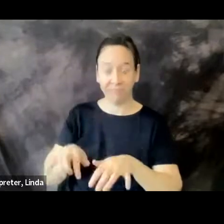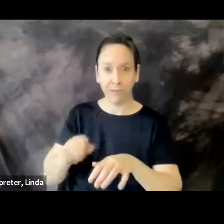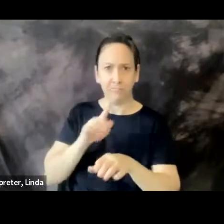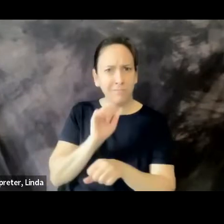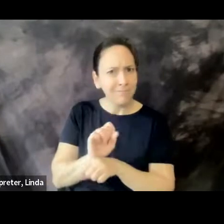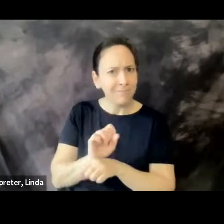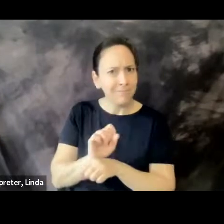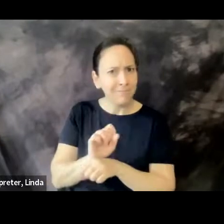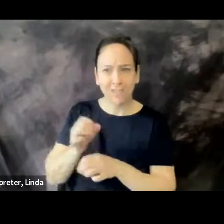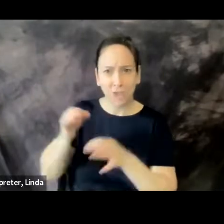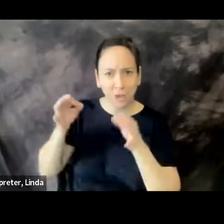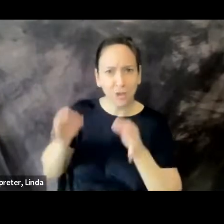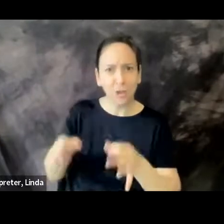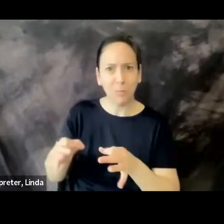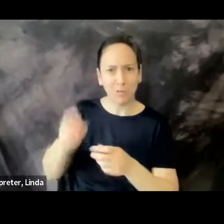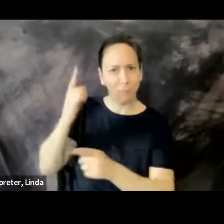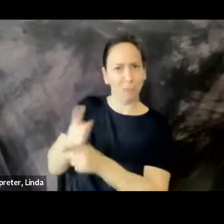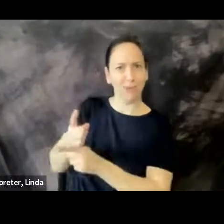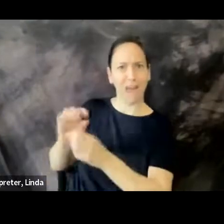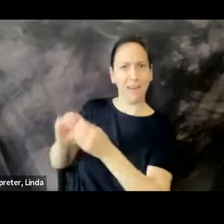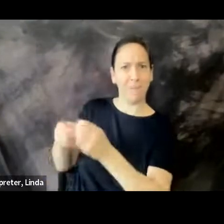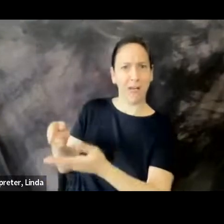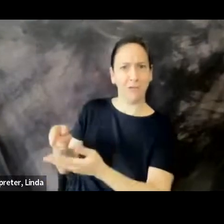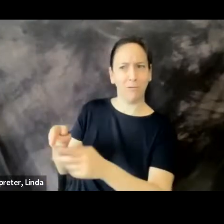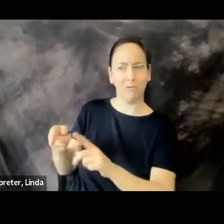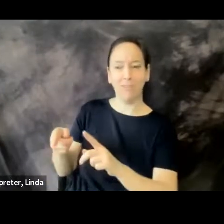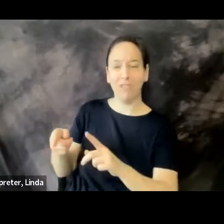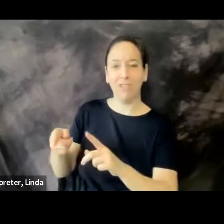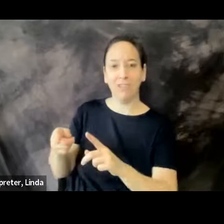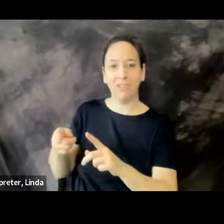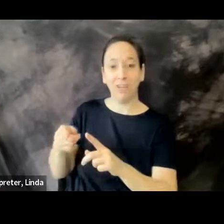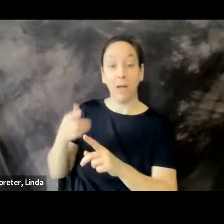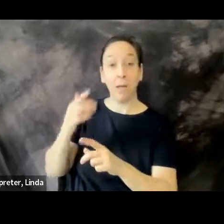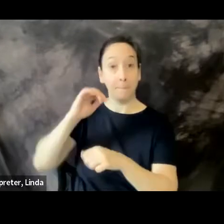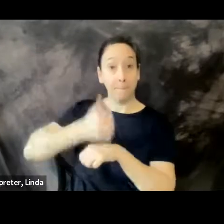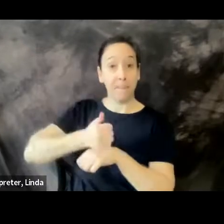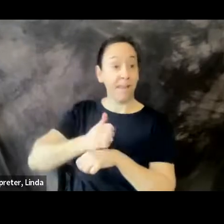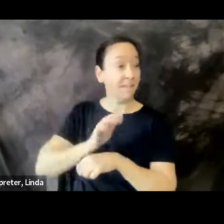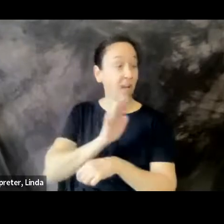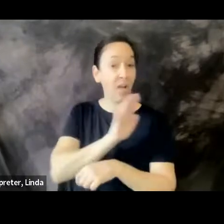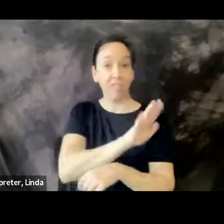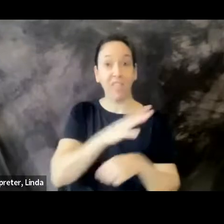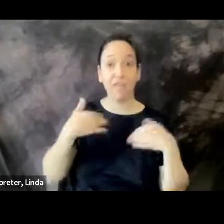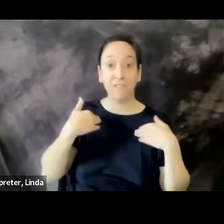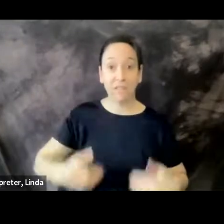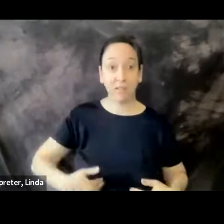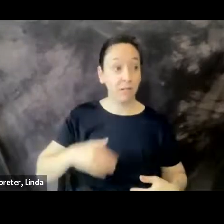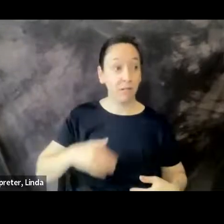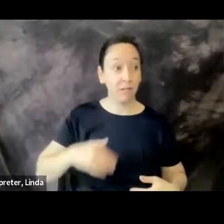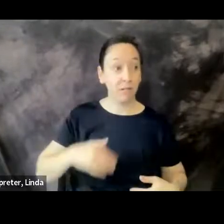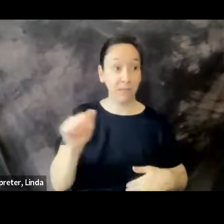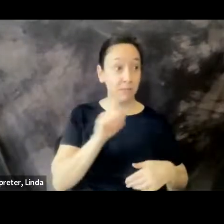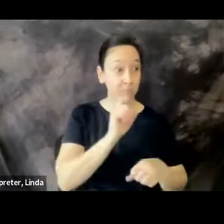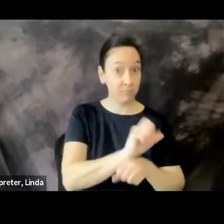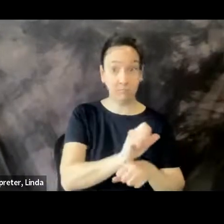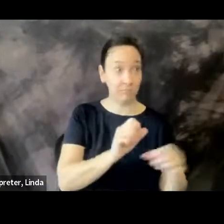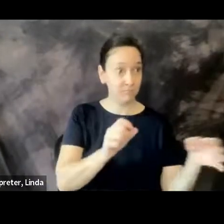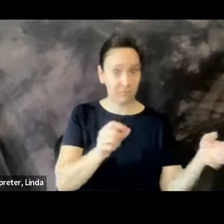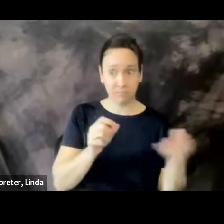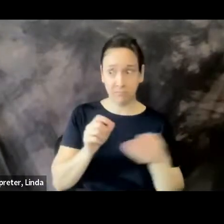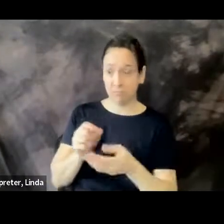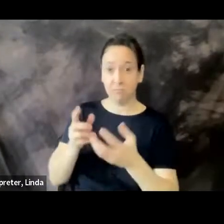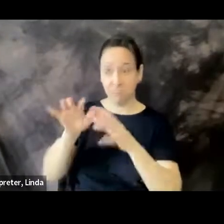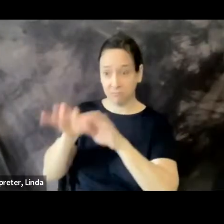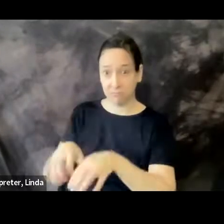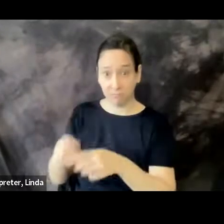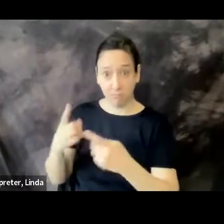that a person should be entitled and is entitled to receive based upon their physical disabilities. And we have seen in